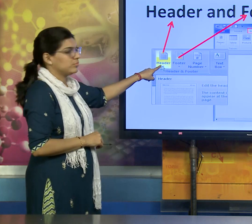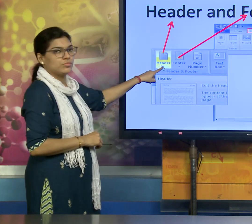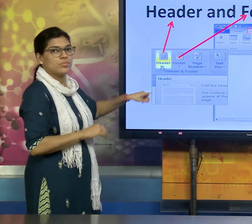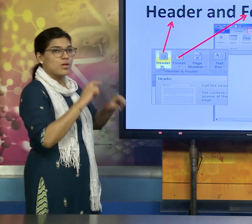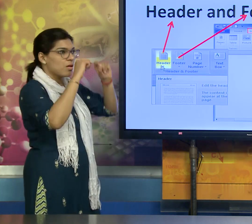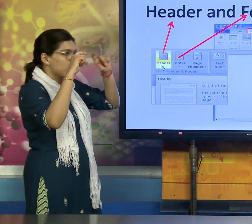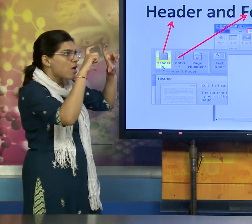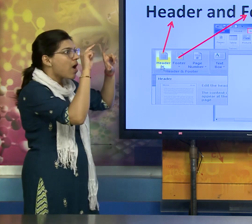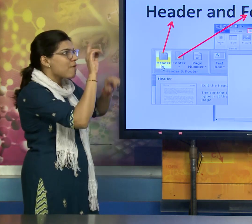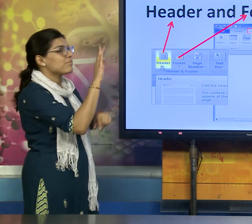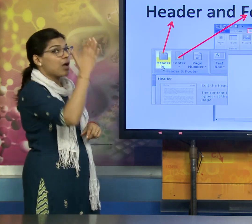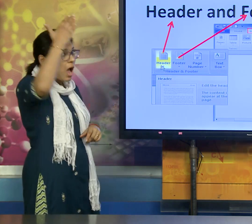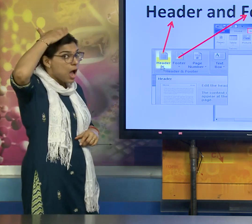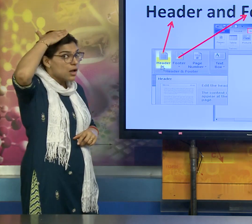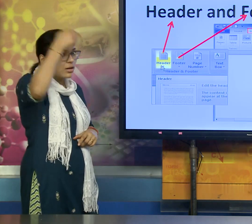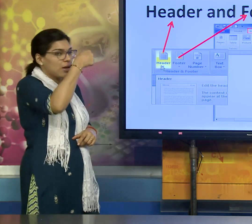When you click on the header